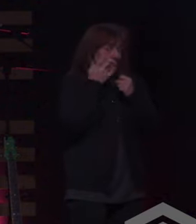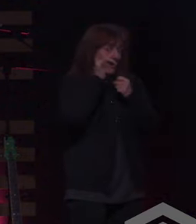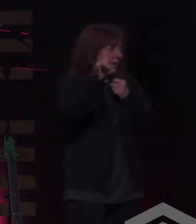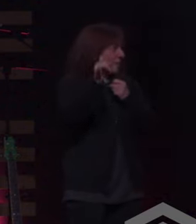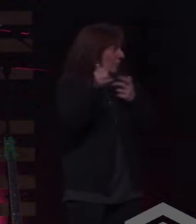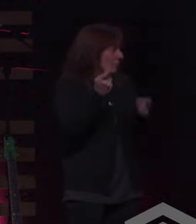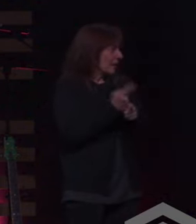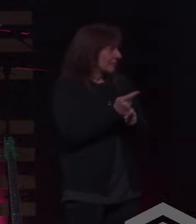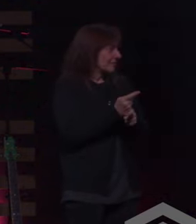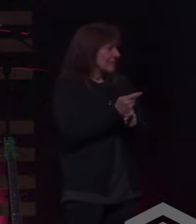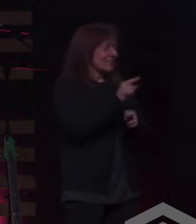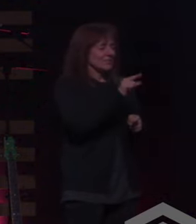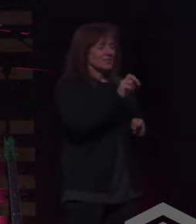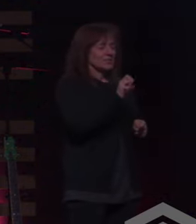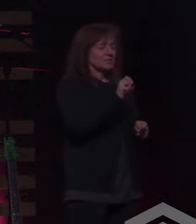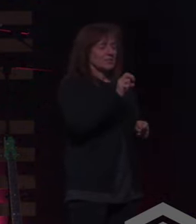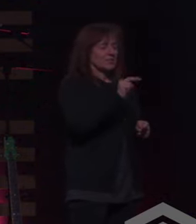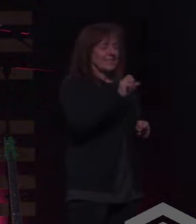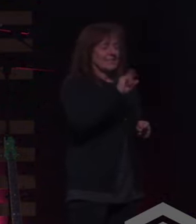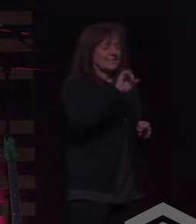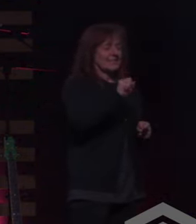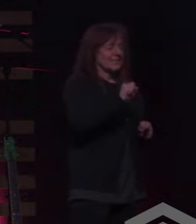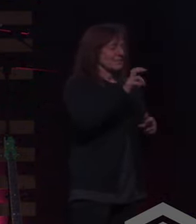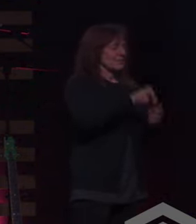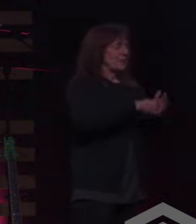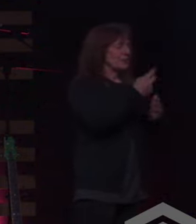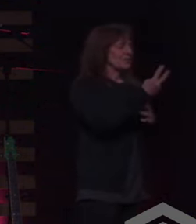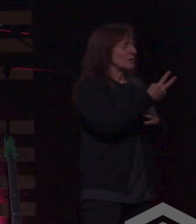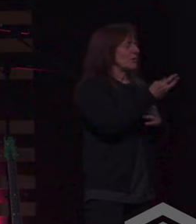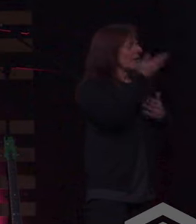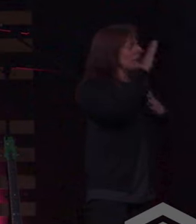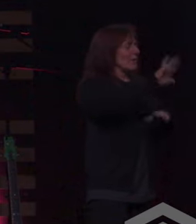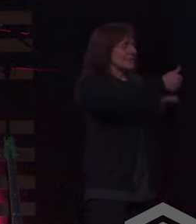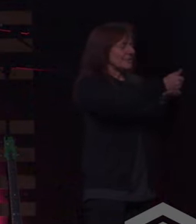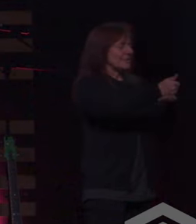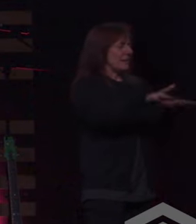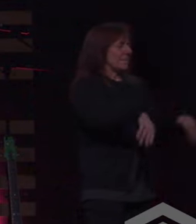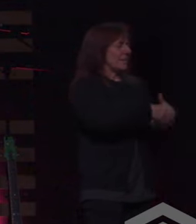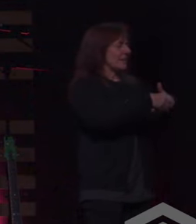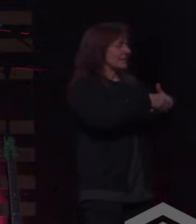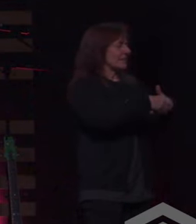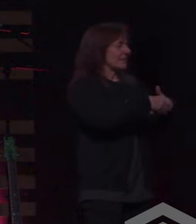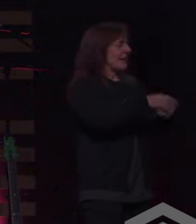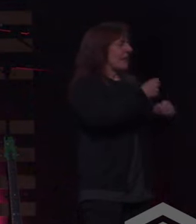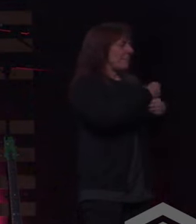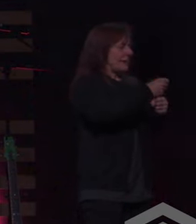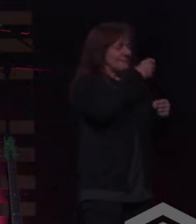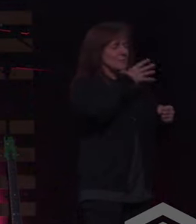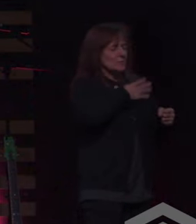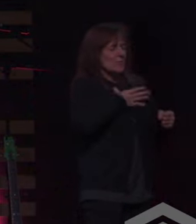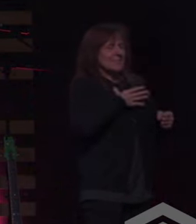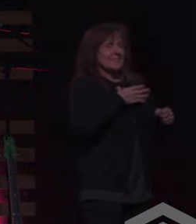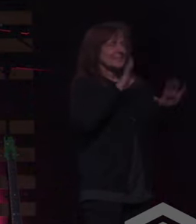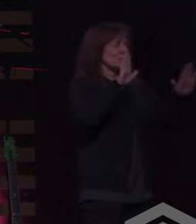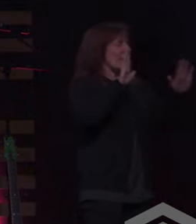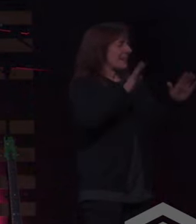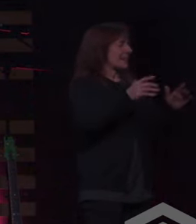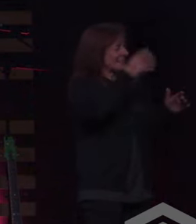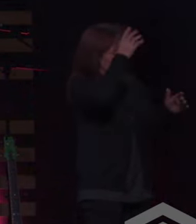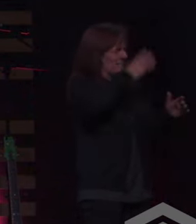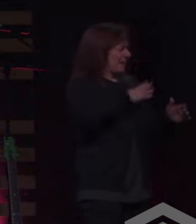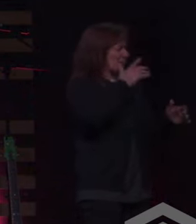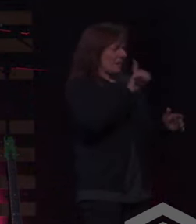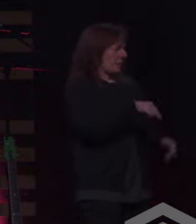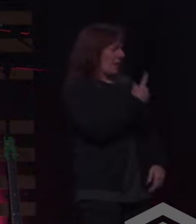2. Verse 24, this is where God institutes marriage. So he makes woman, he makes this great call to say, hey, man should